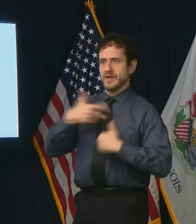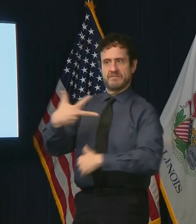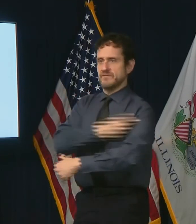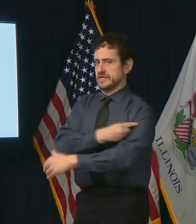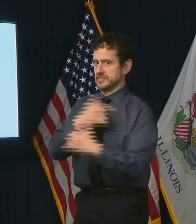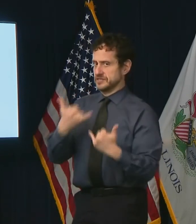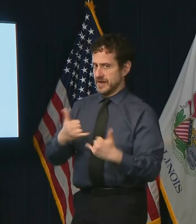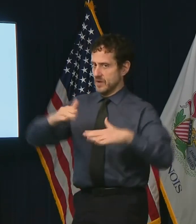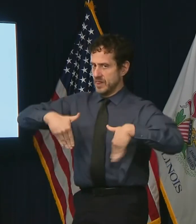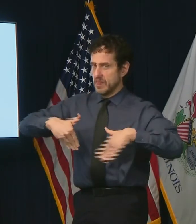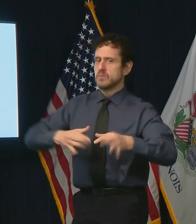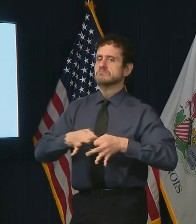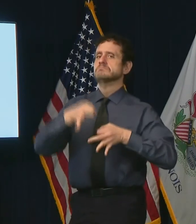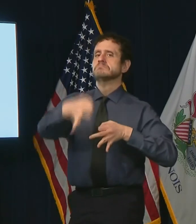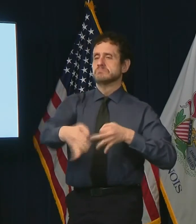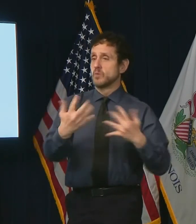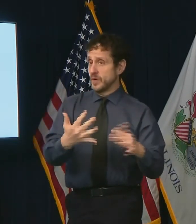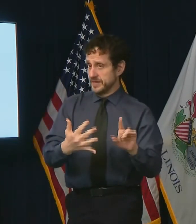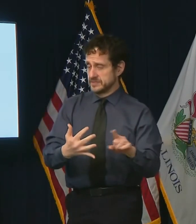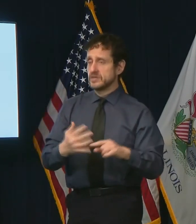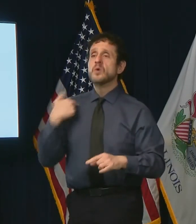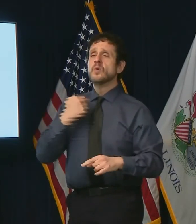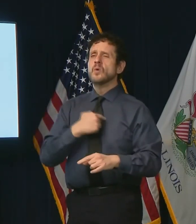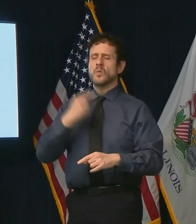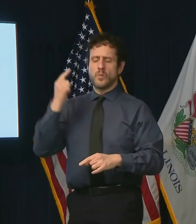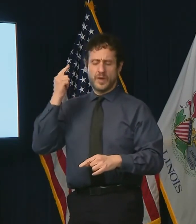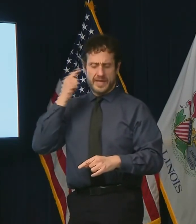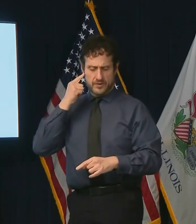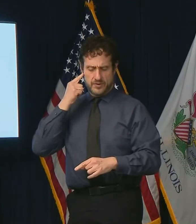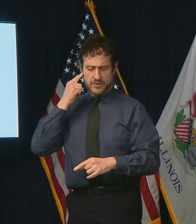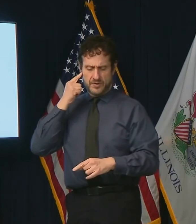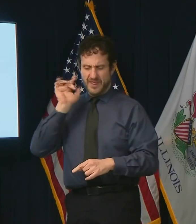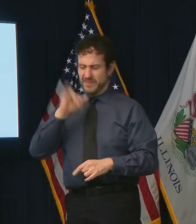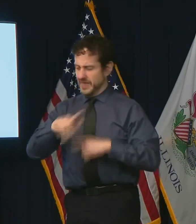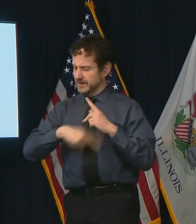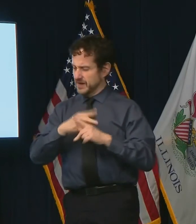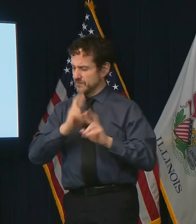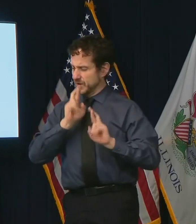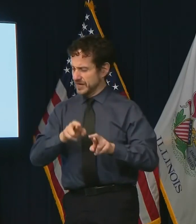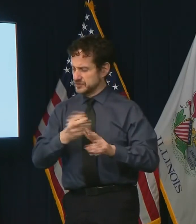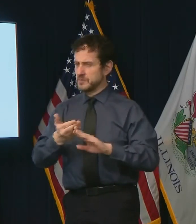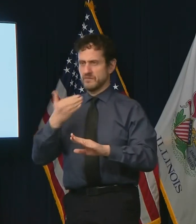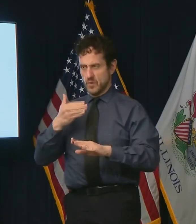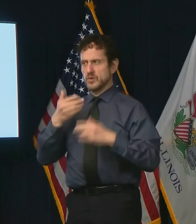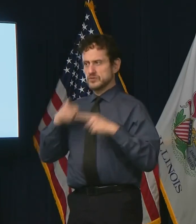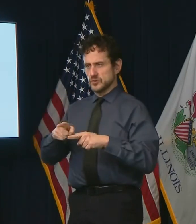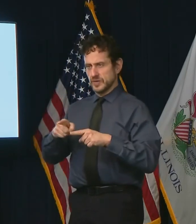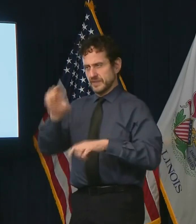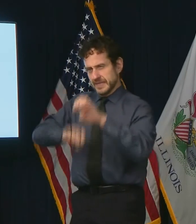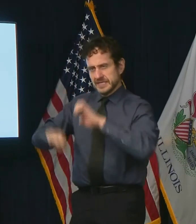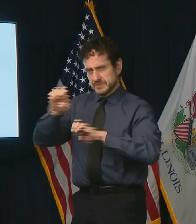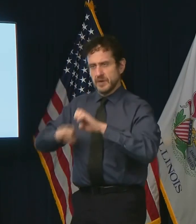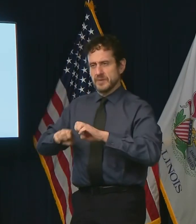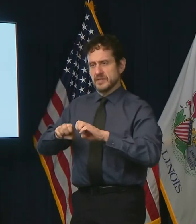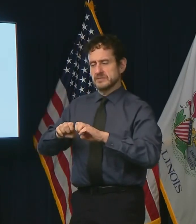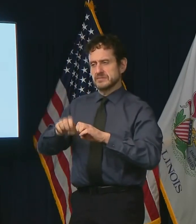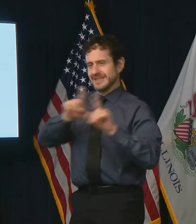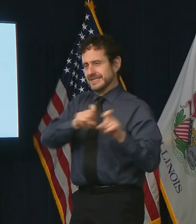vaccination. And so we didn't hear about that kind of reaction in the trials. Again, it involved